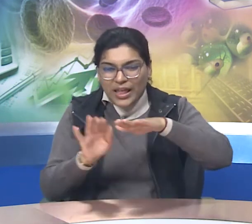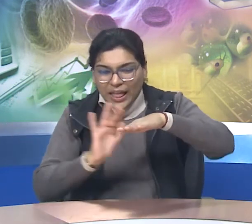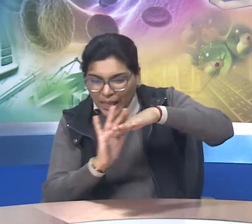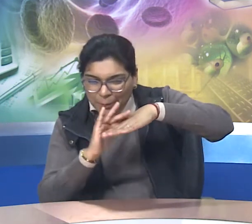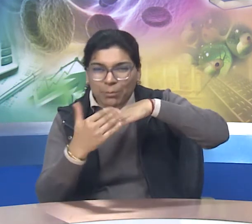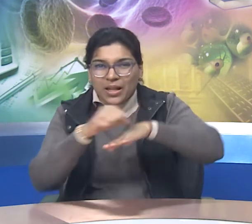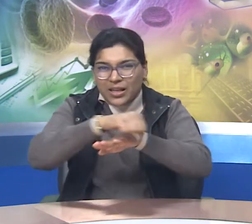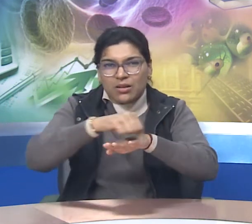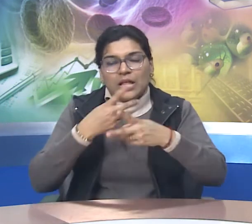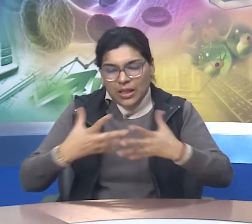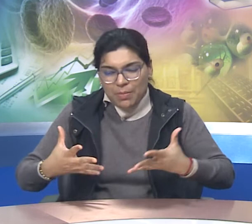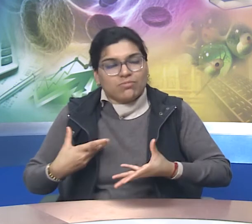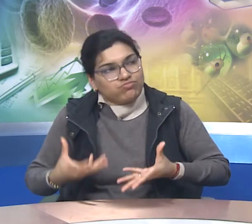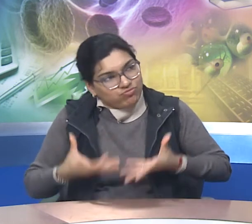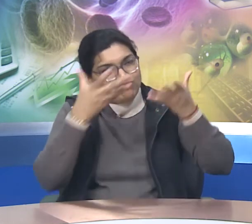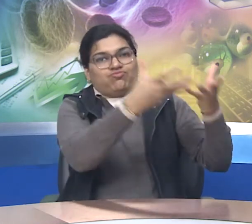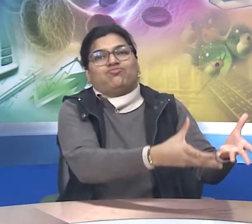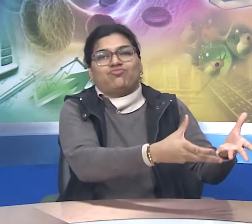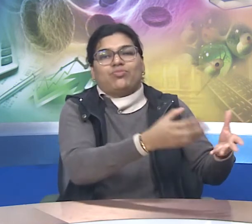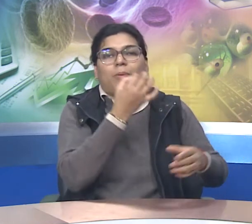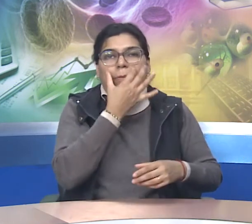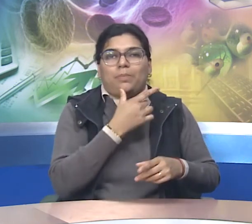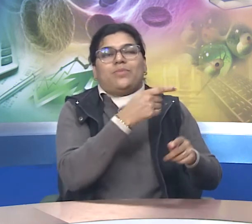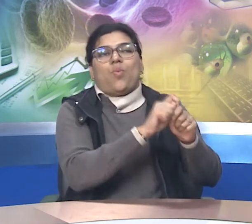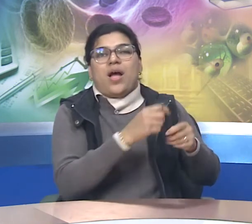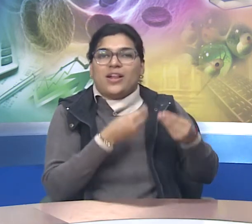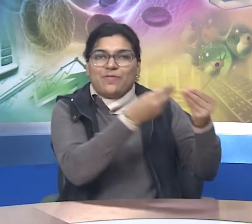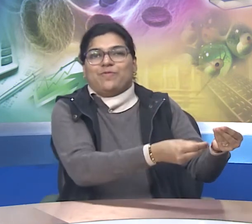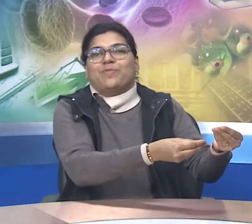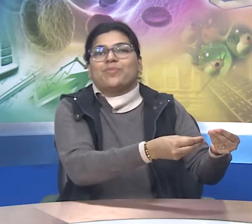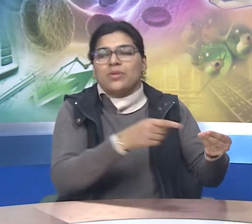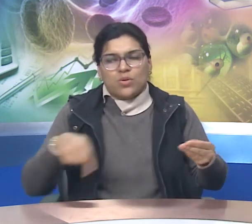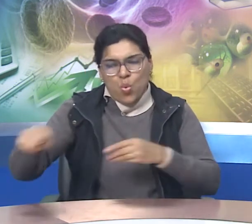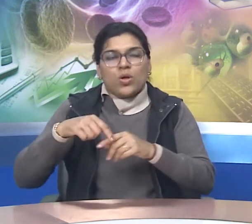to buy the box and the rest of the